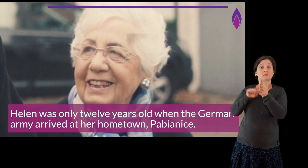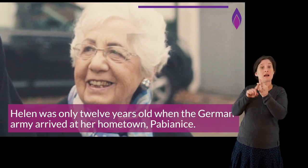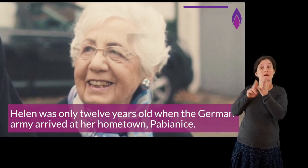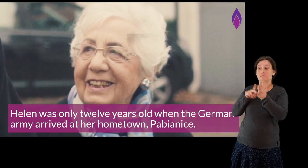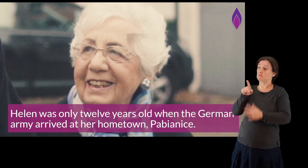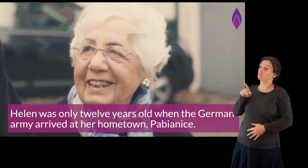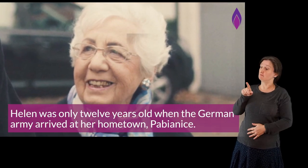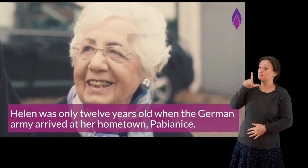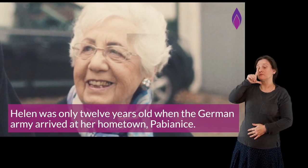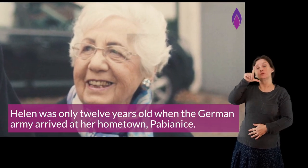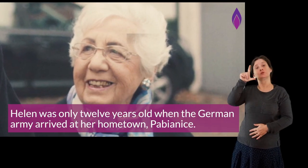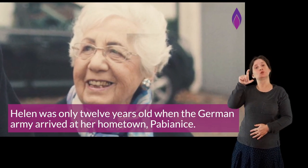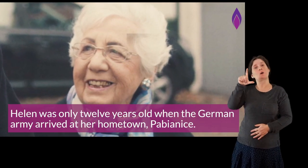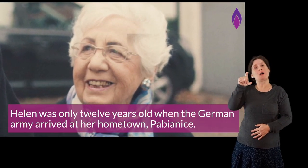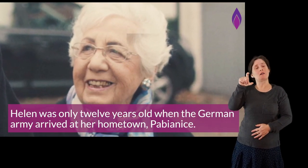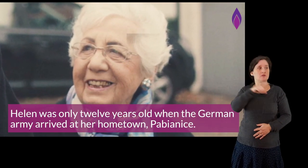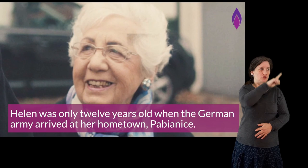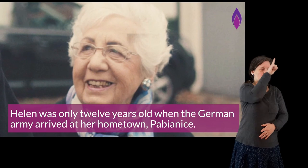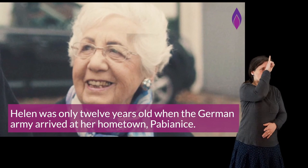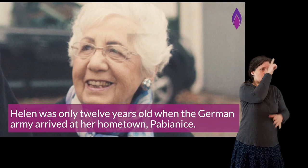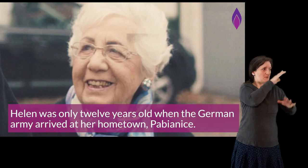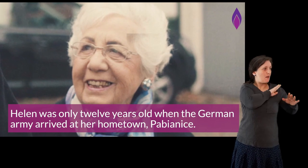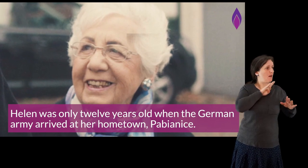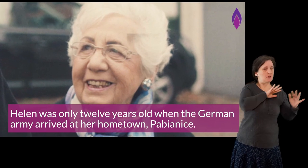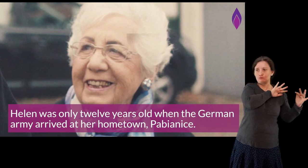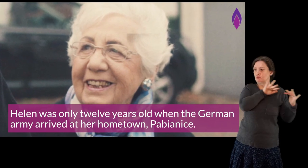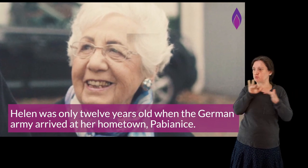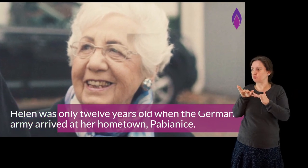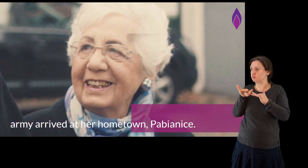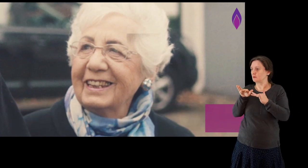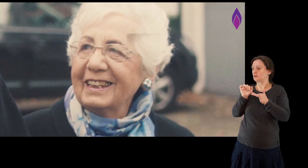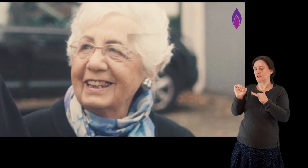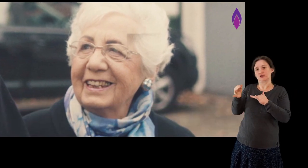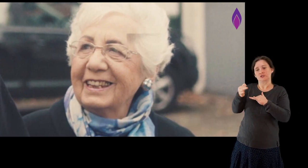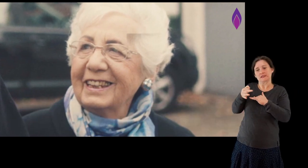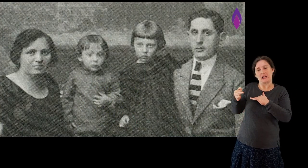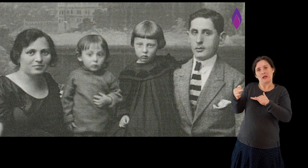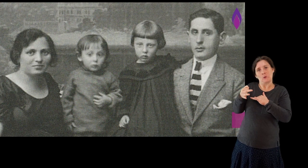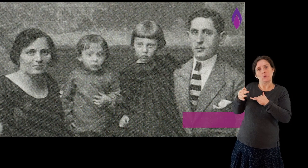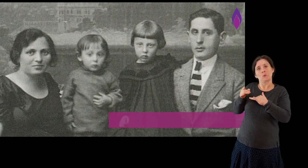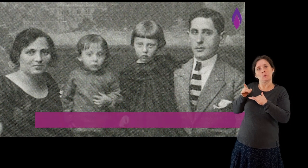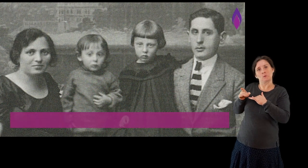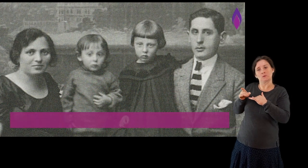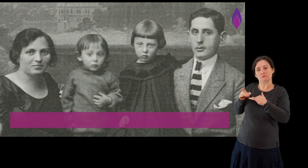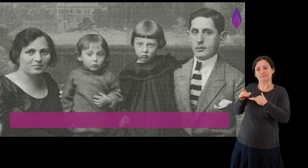Helen was only 12 years old when the German army arrived at her hometown, Pambanias.